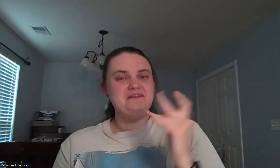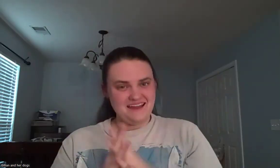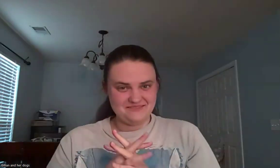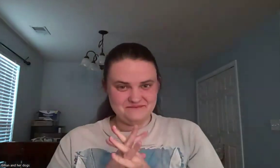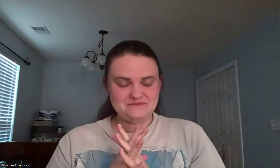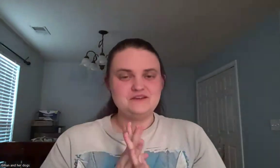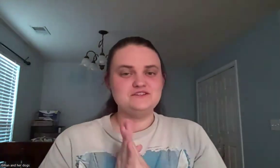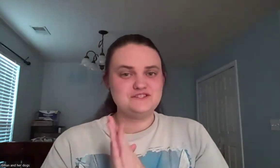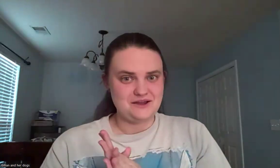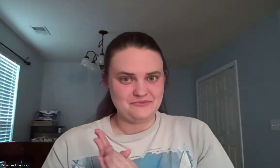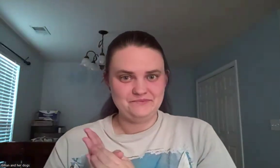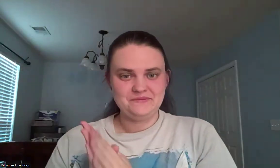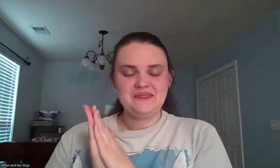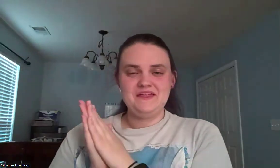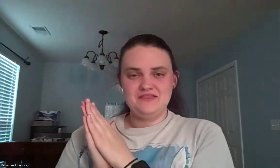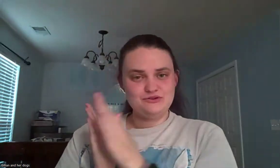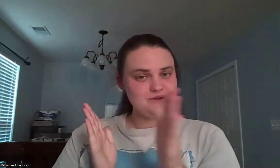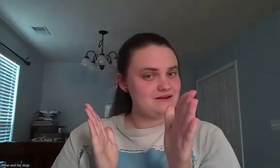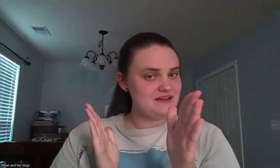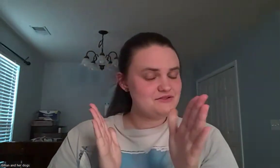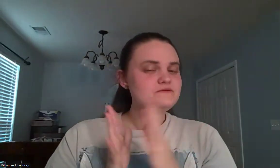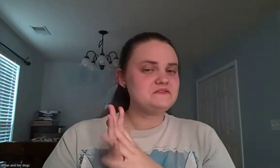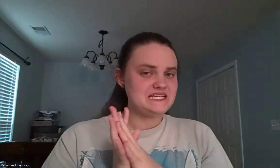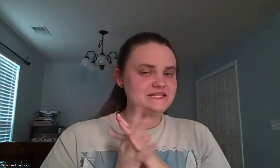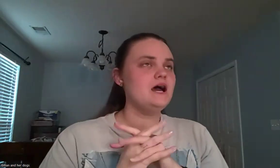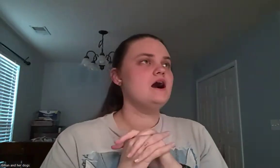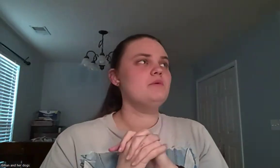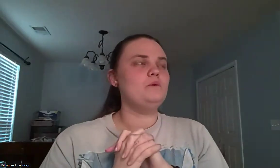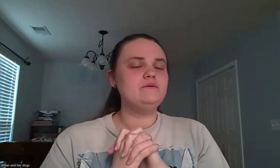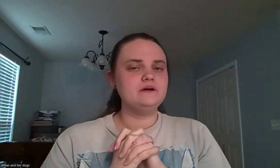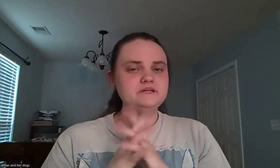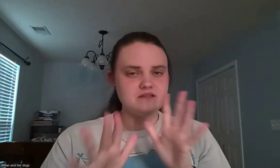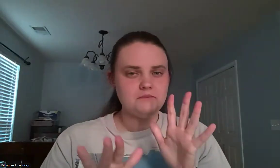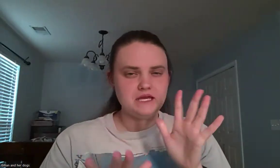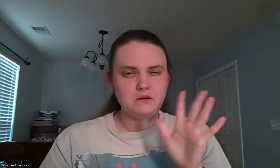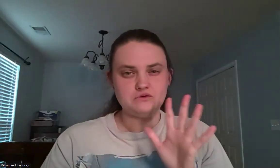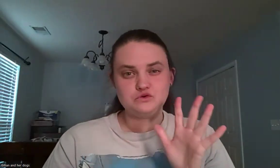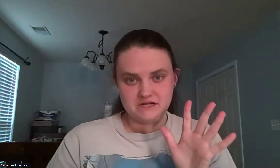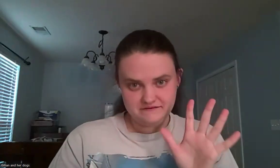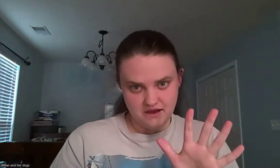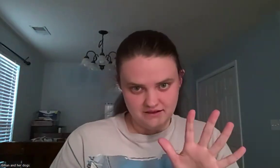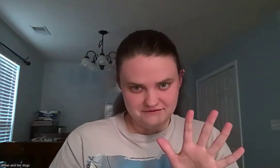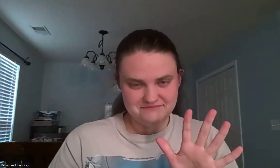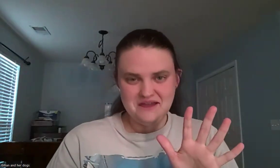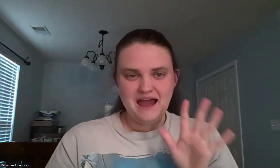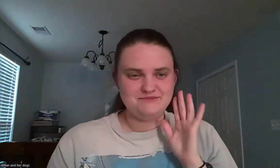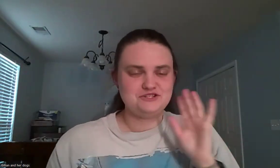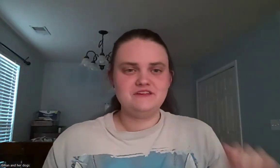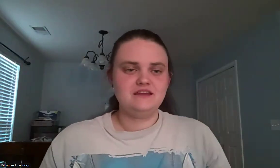Okay, so those are our 11 through 15. We will be stopping around 25. I'm sure you're thinking,